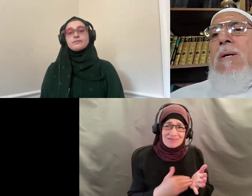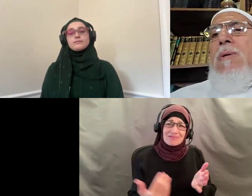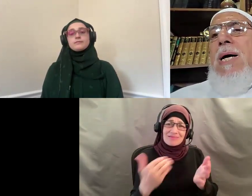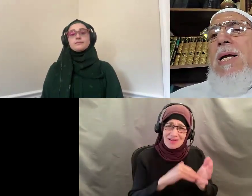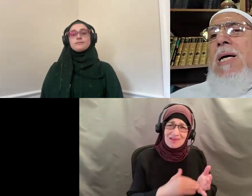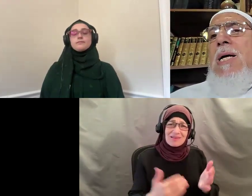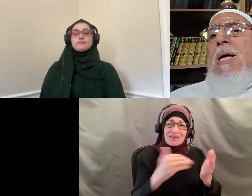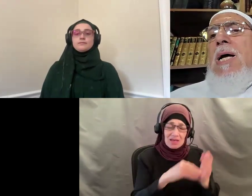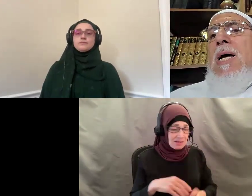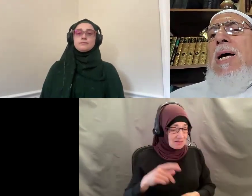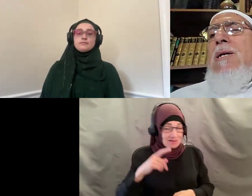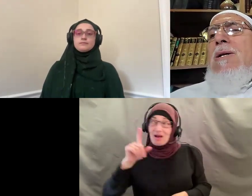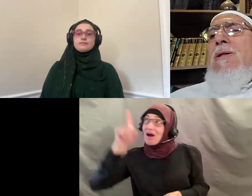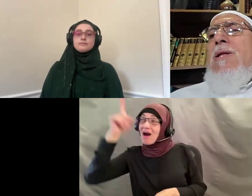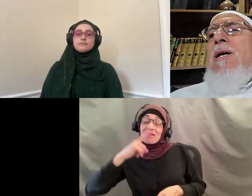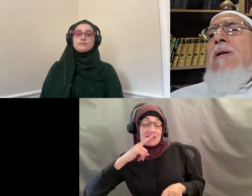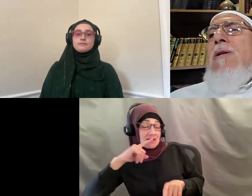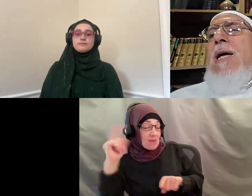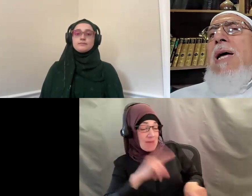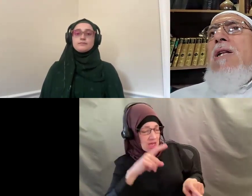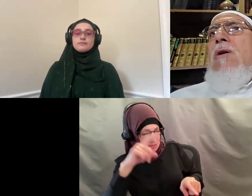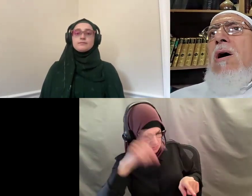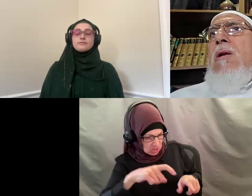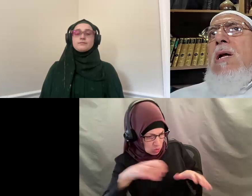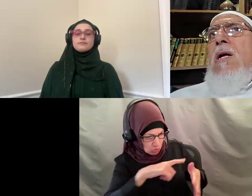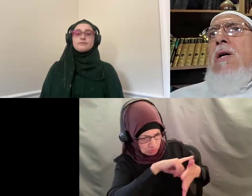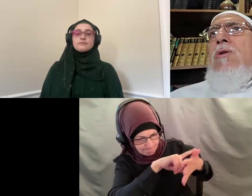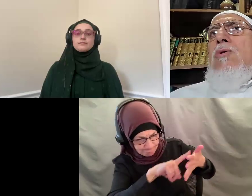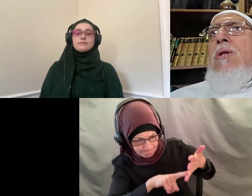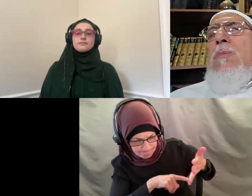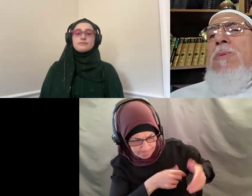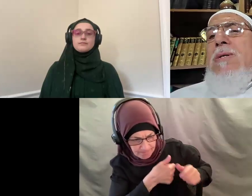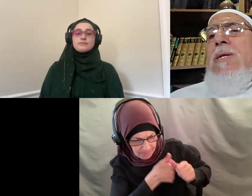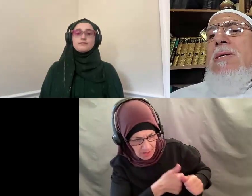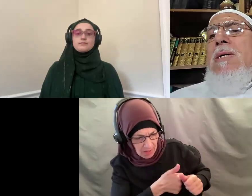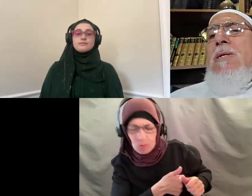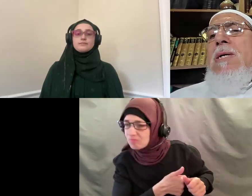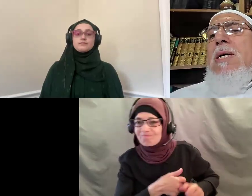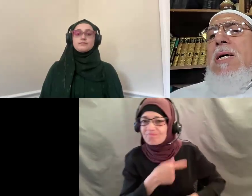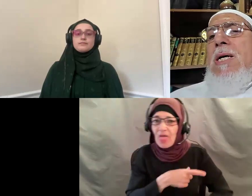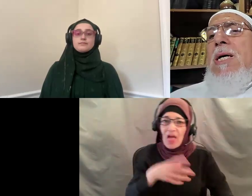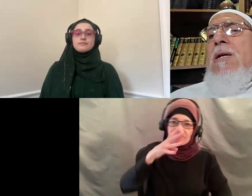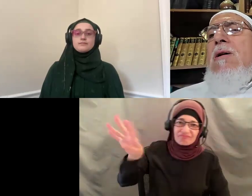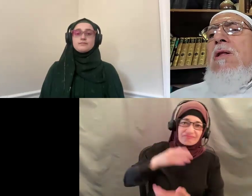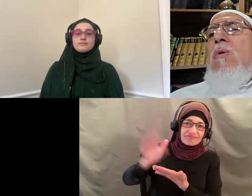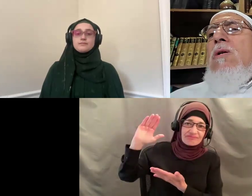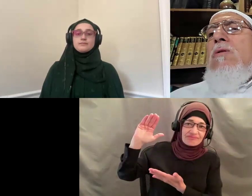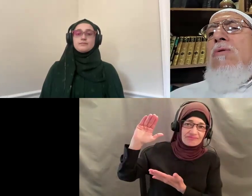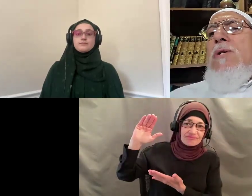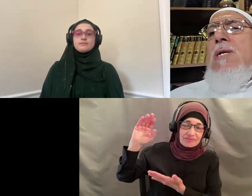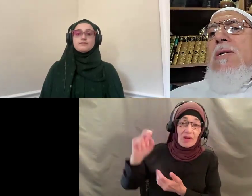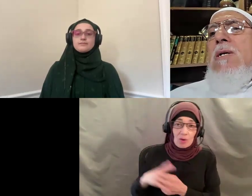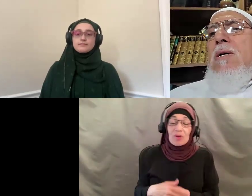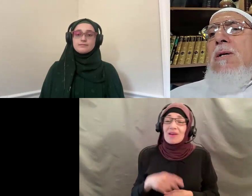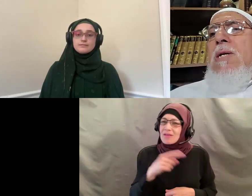of Allah subhanahu wa ta'ala, and they held on to their persistence in the worst